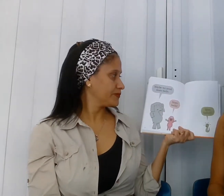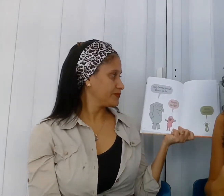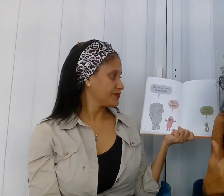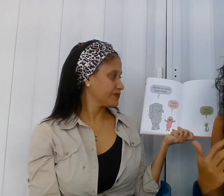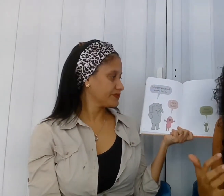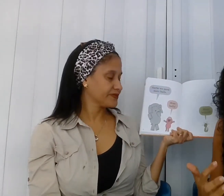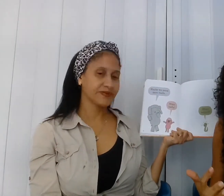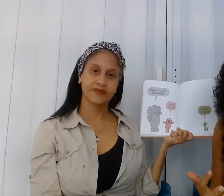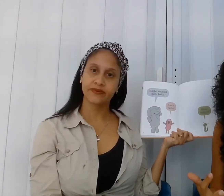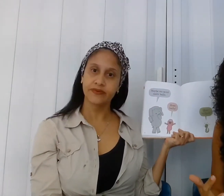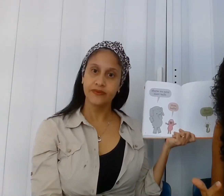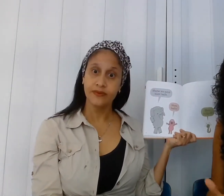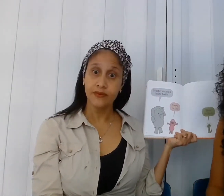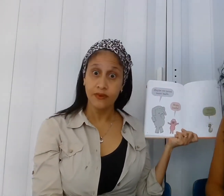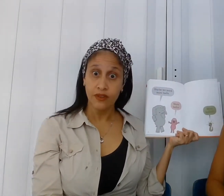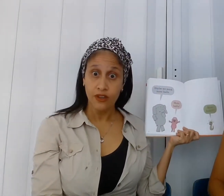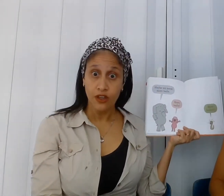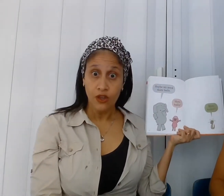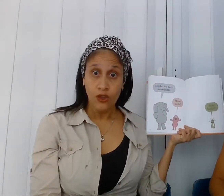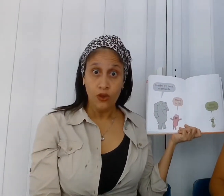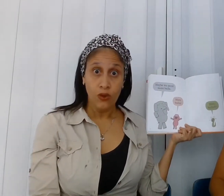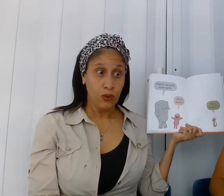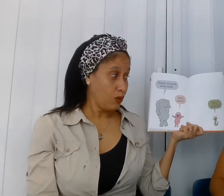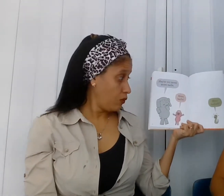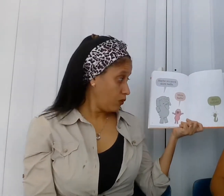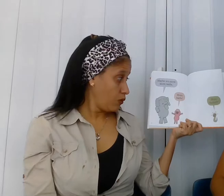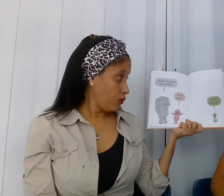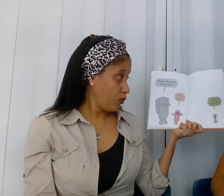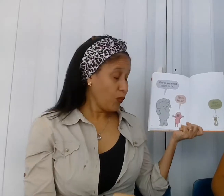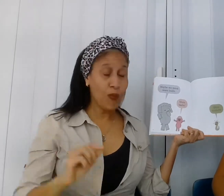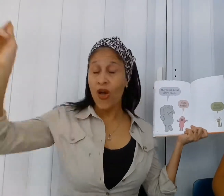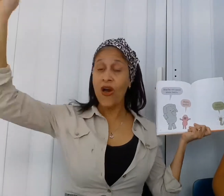Maybe we need more balls.